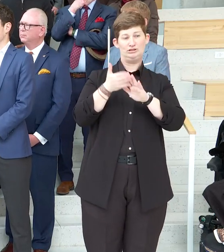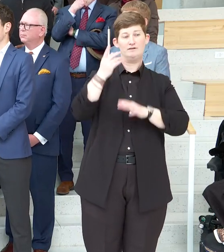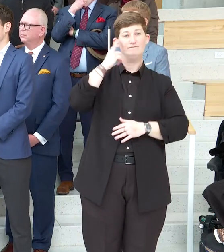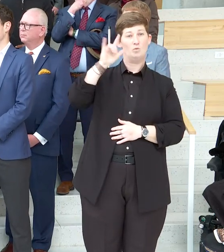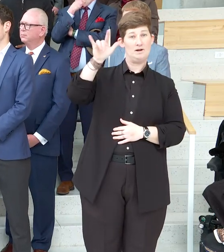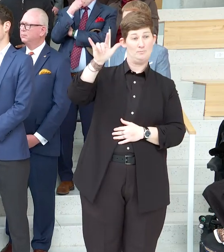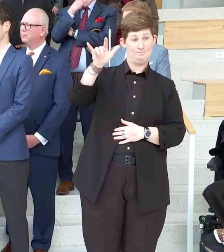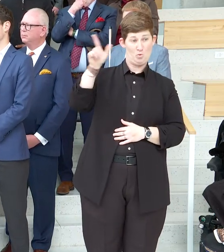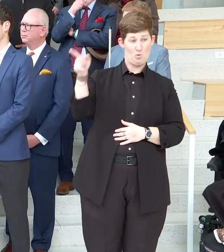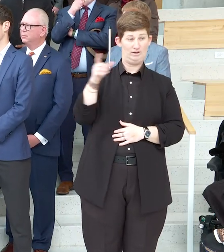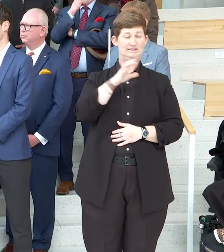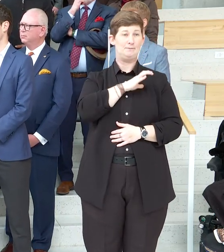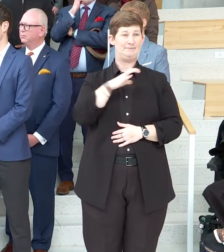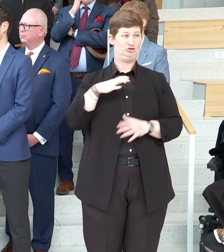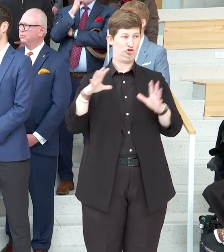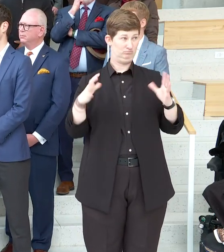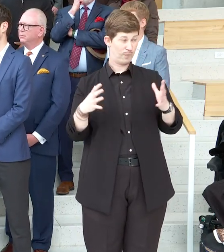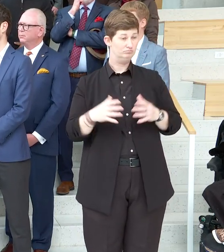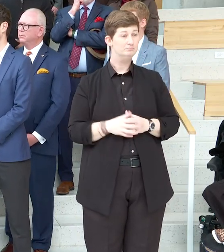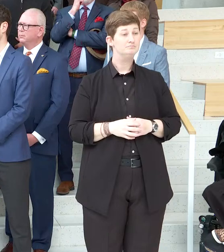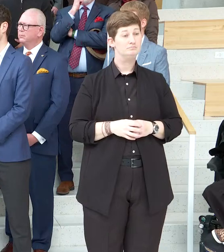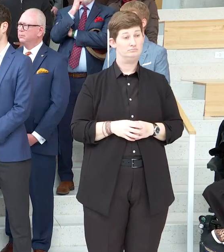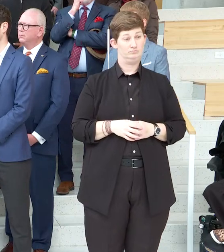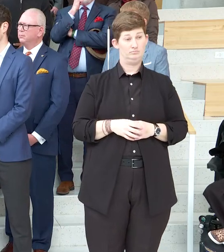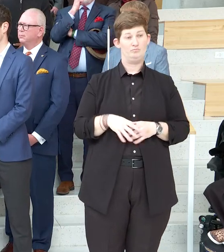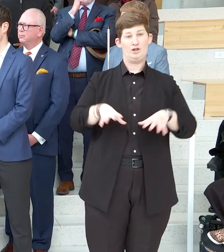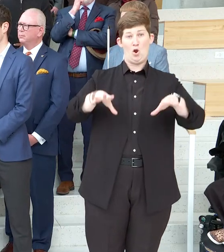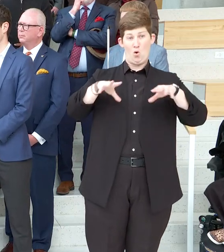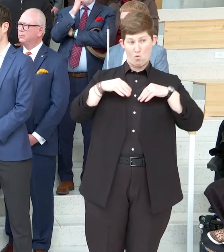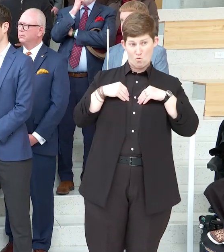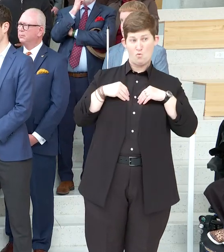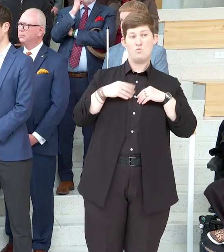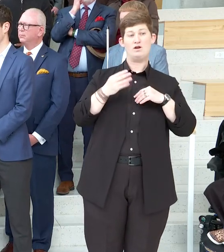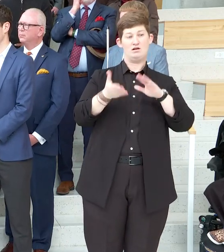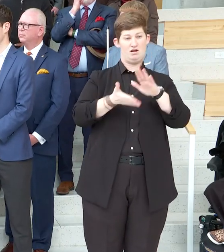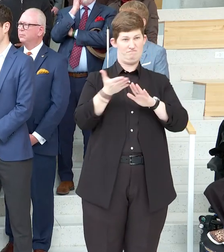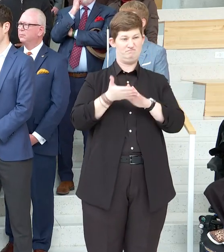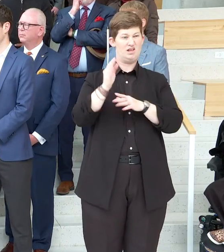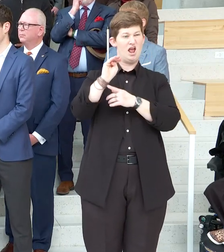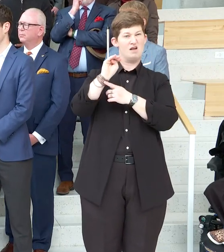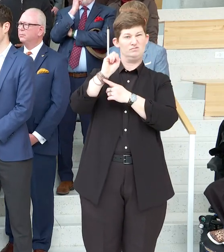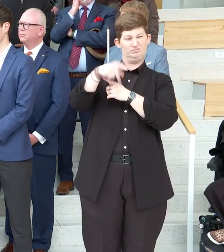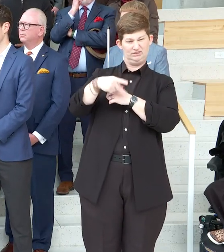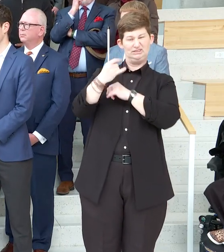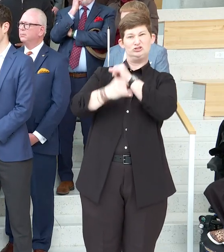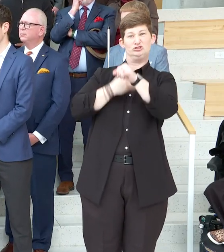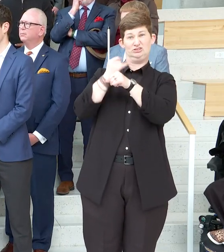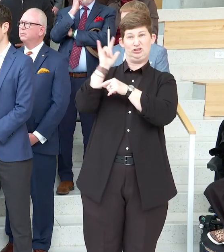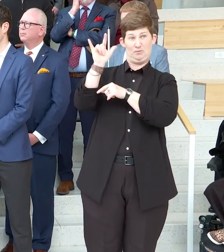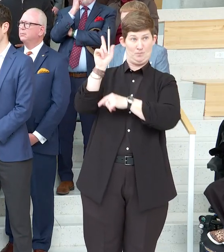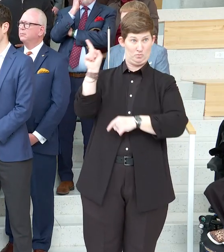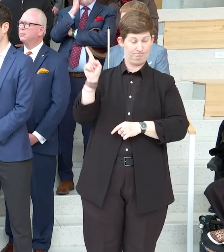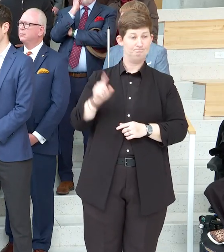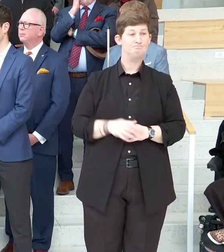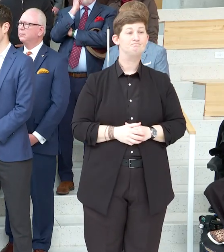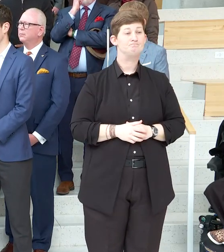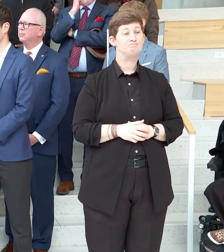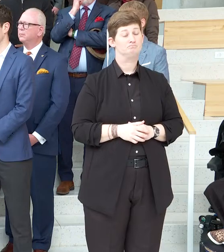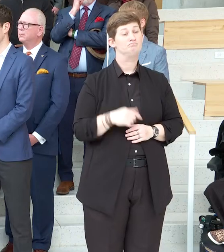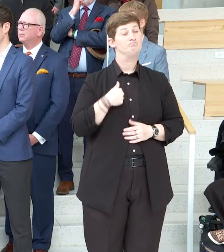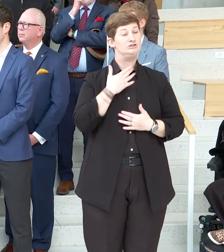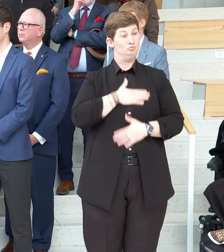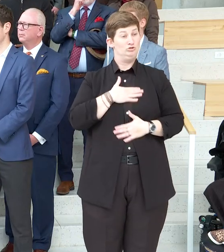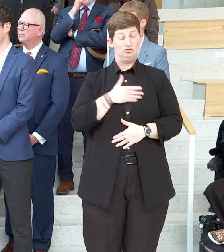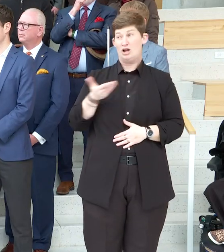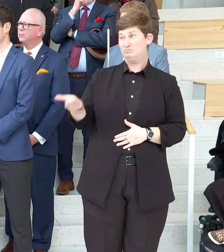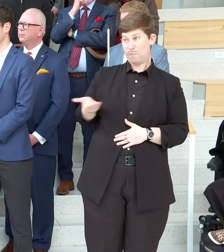Airports Commission, which is the owner and operator of MSP International Airport. I appreciate the invitation from